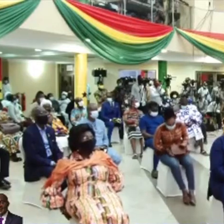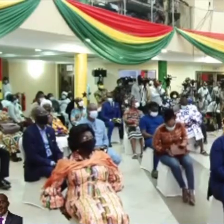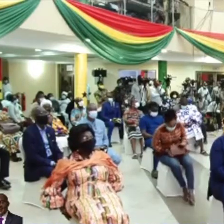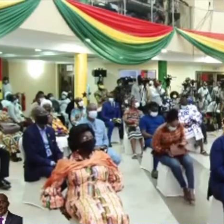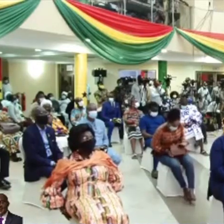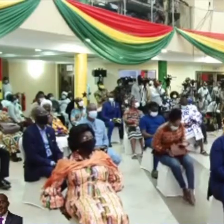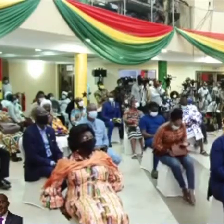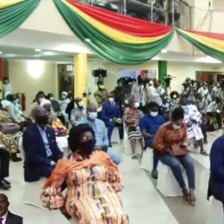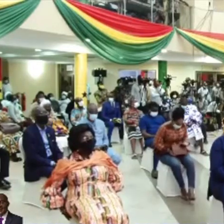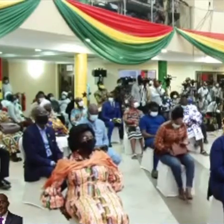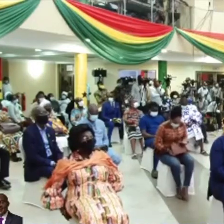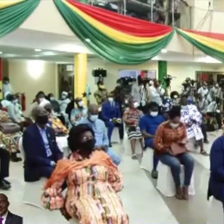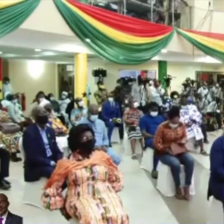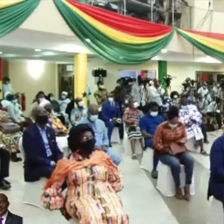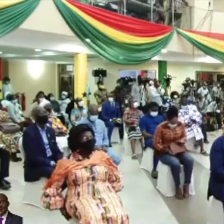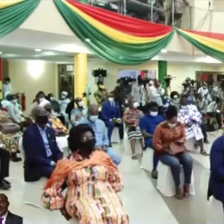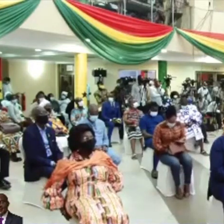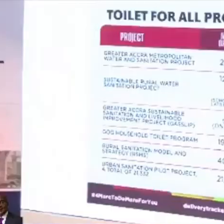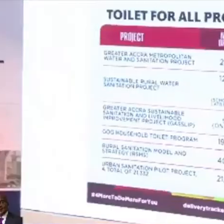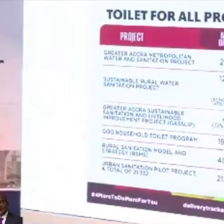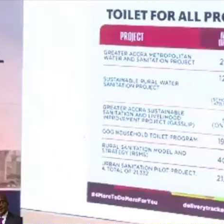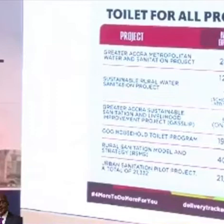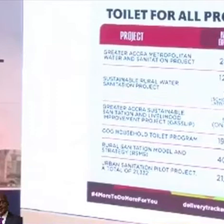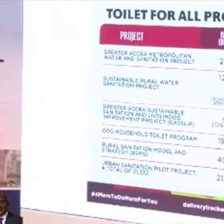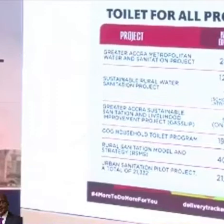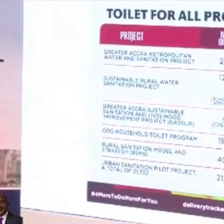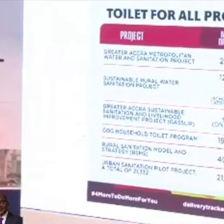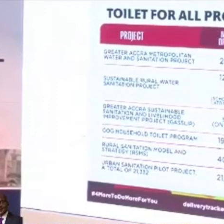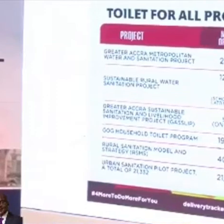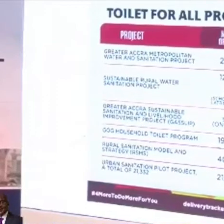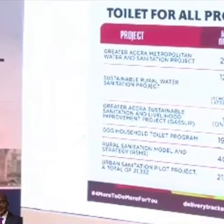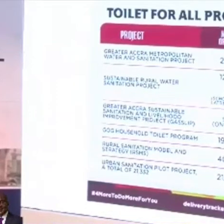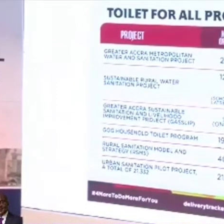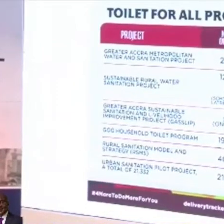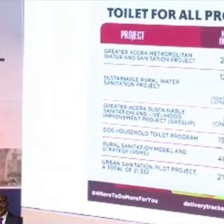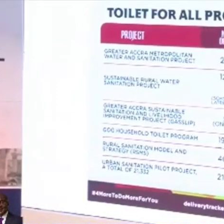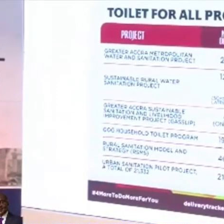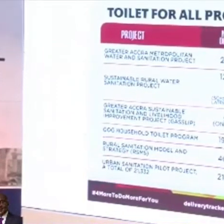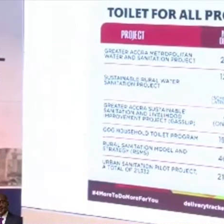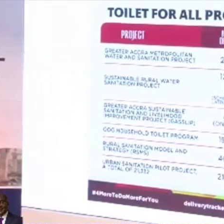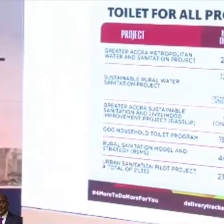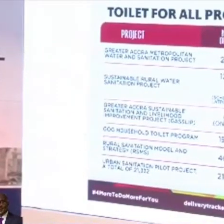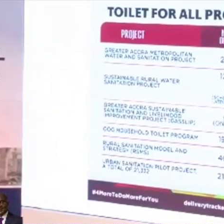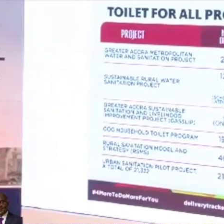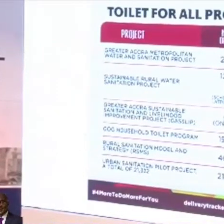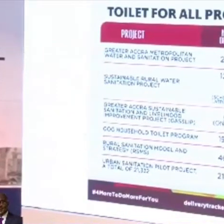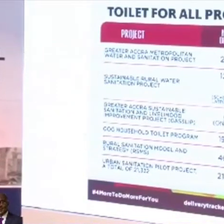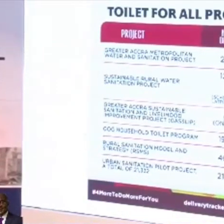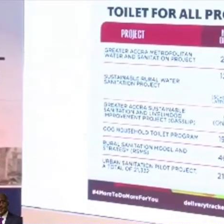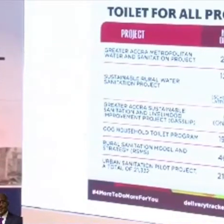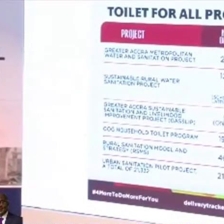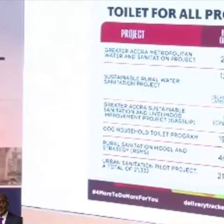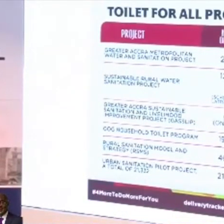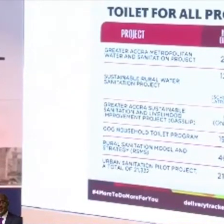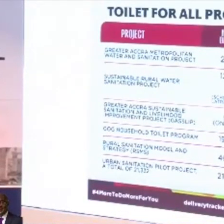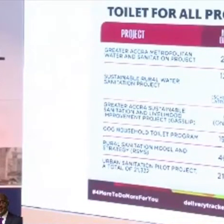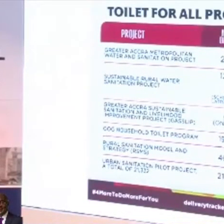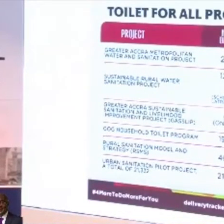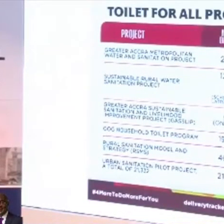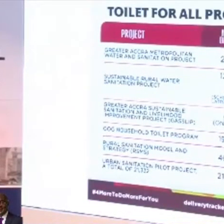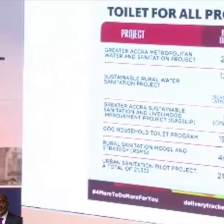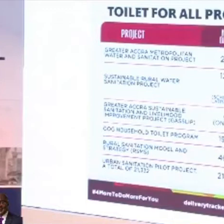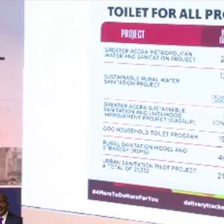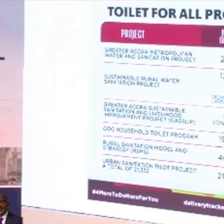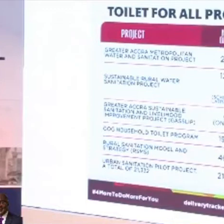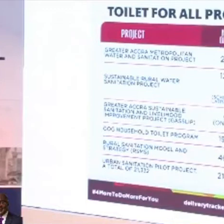12,972 toilets have been built. Then there's ongoing construction of under the Greater Accra